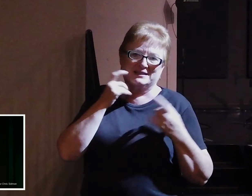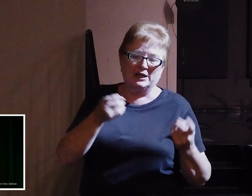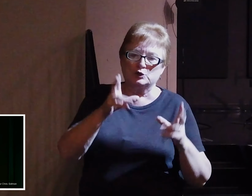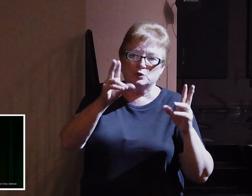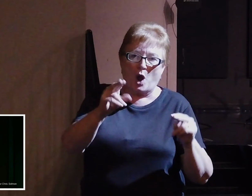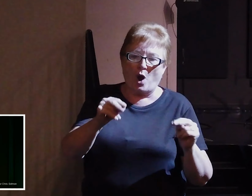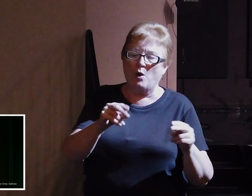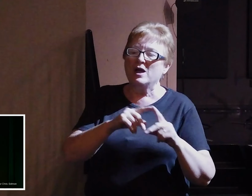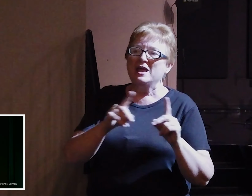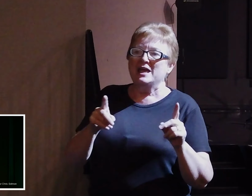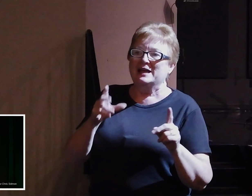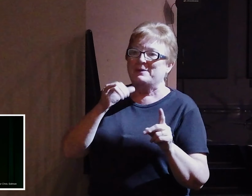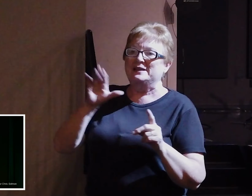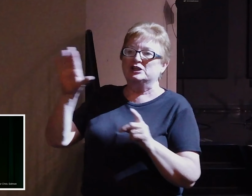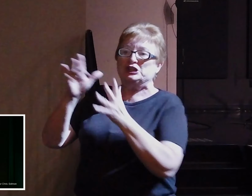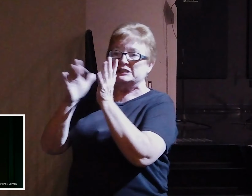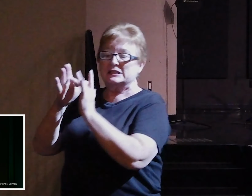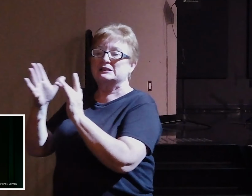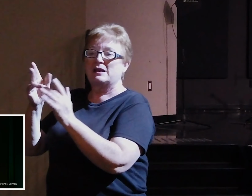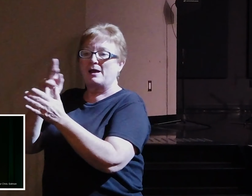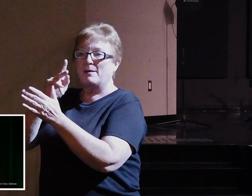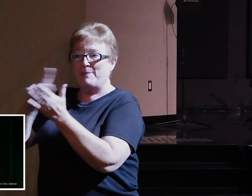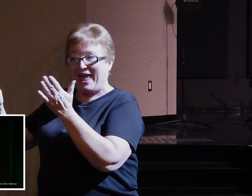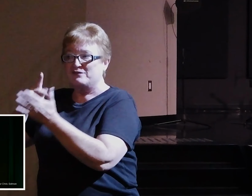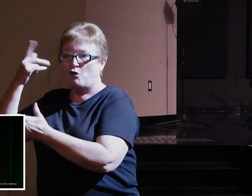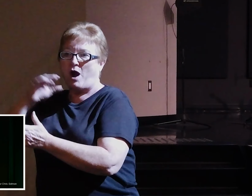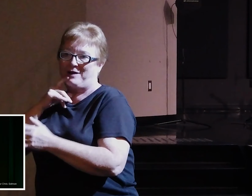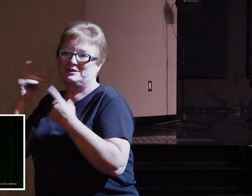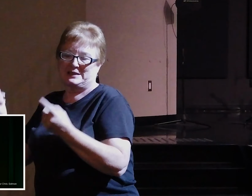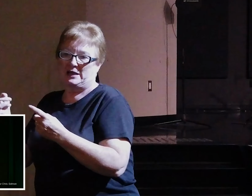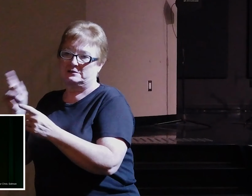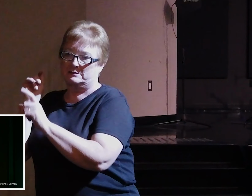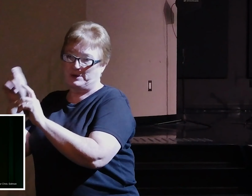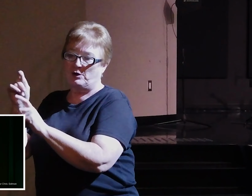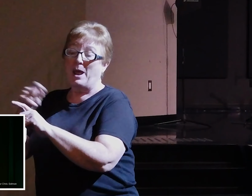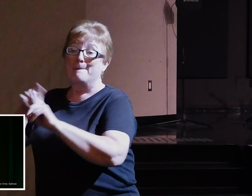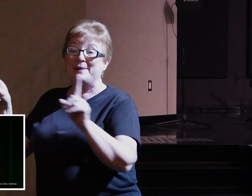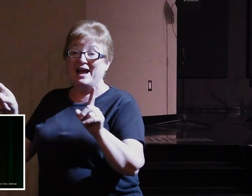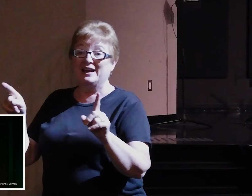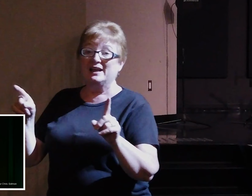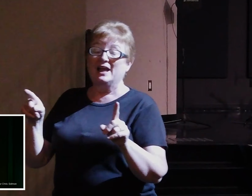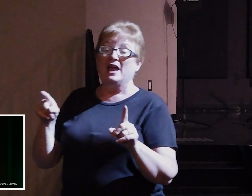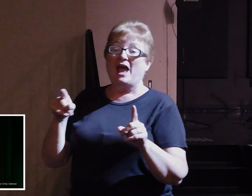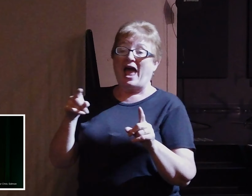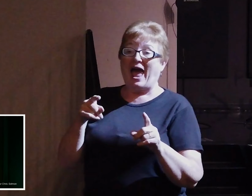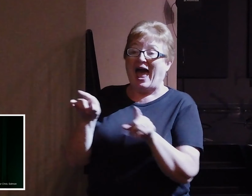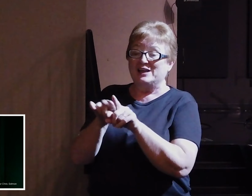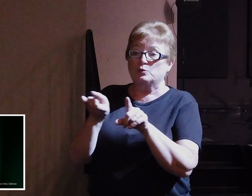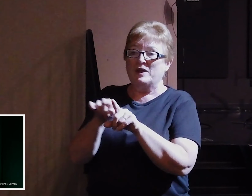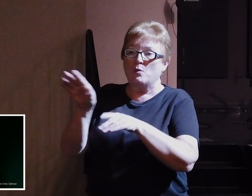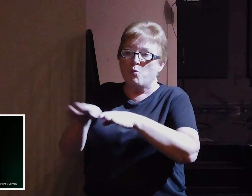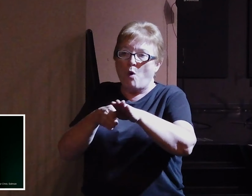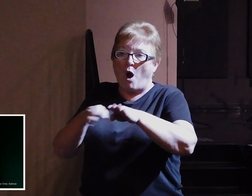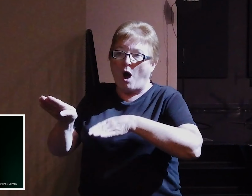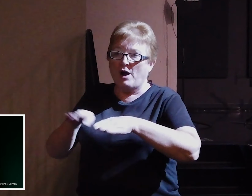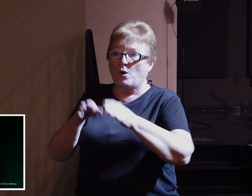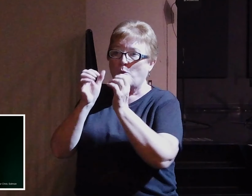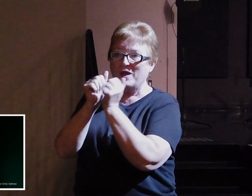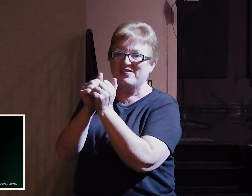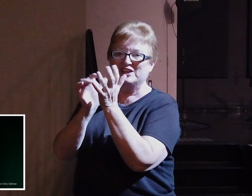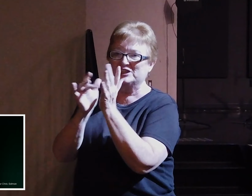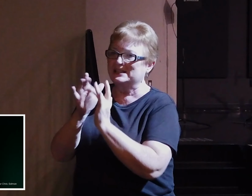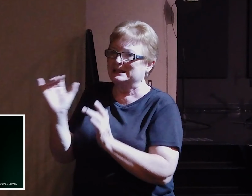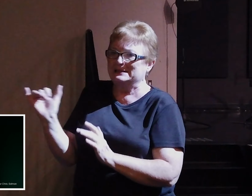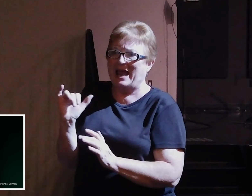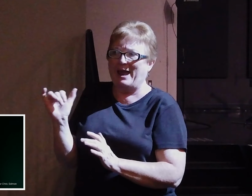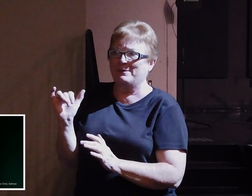contributed a little bit to my salvation. Not that at all. But what it is, is it's a walking in the footsteps of Jesus